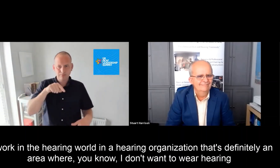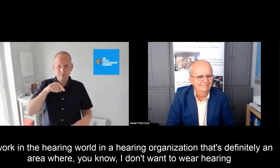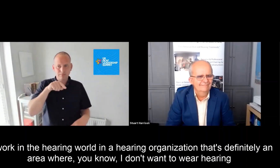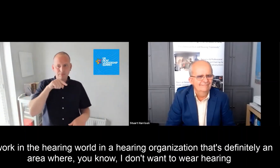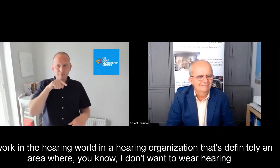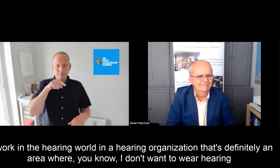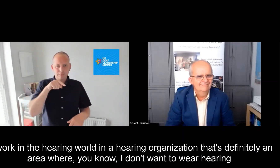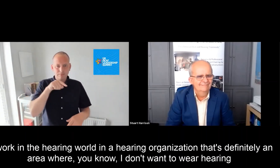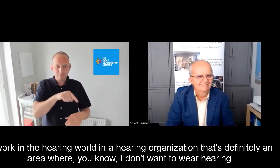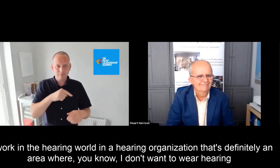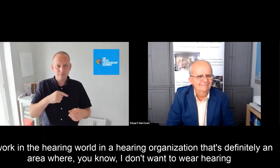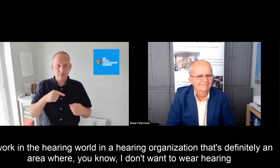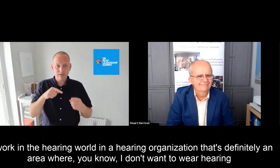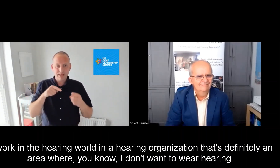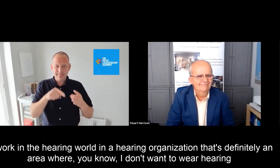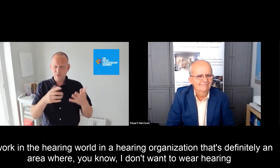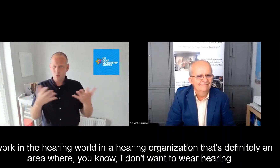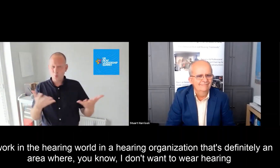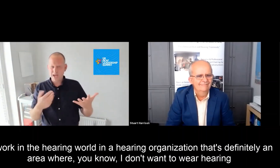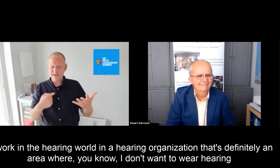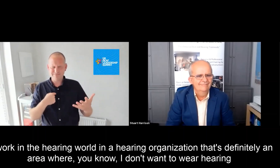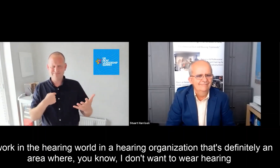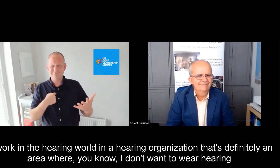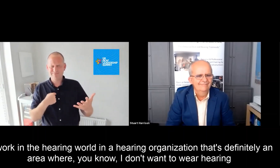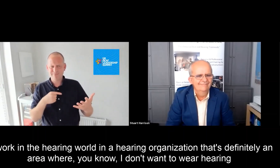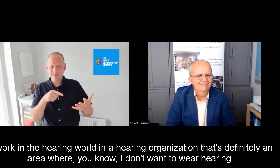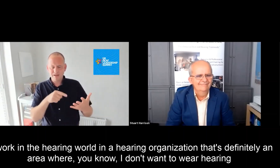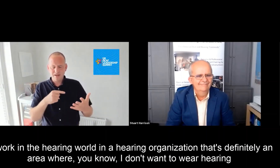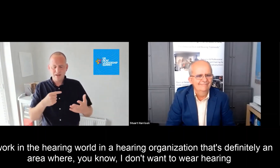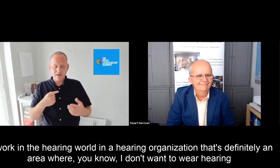hearing world, in a hearing organisation? That's